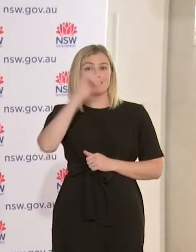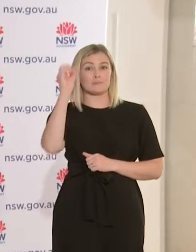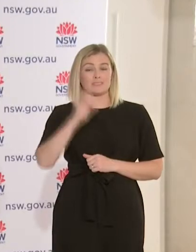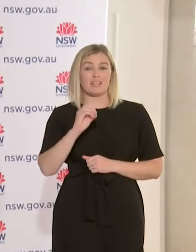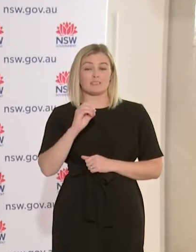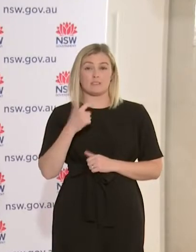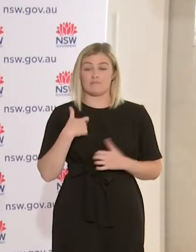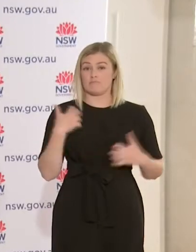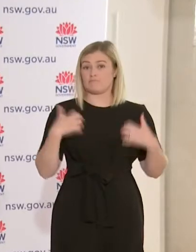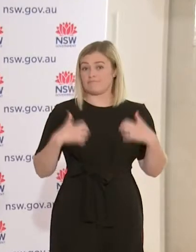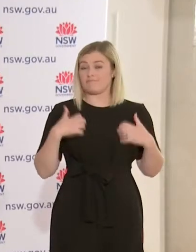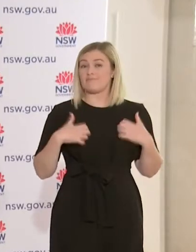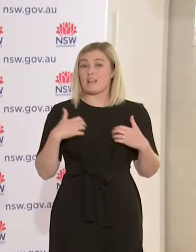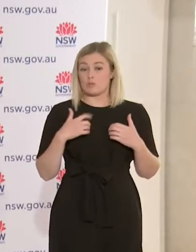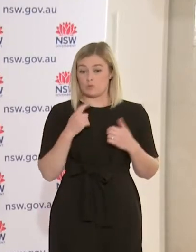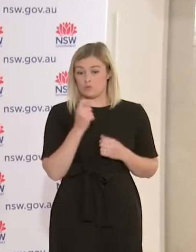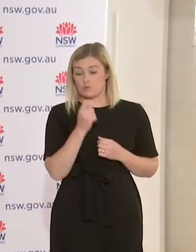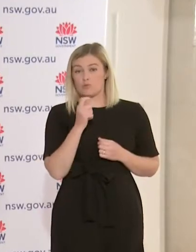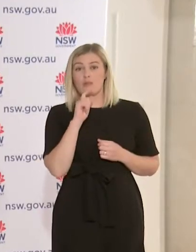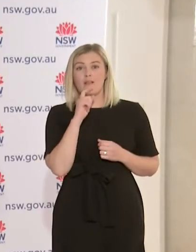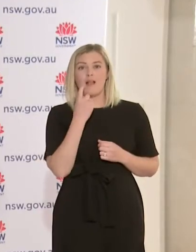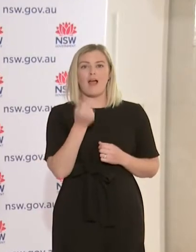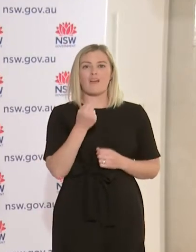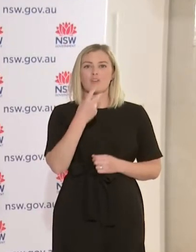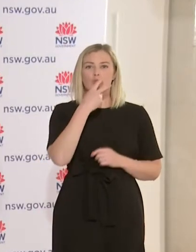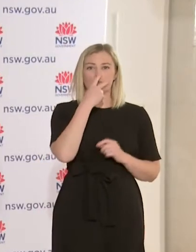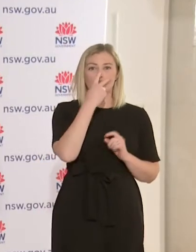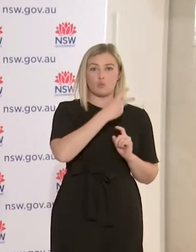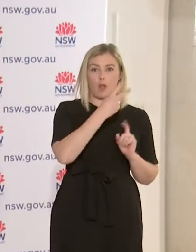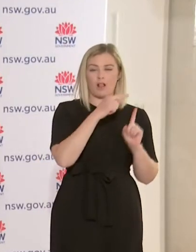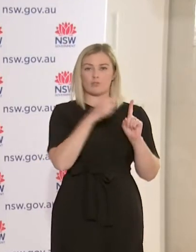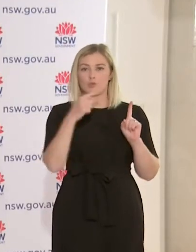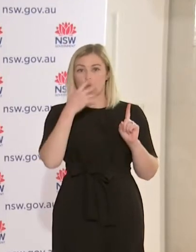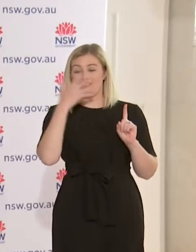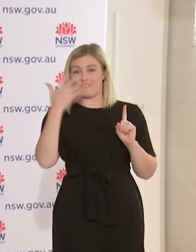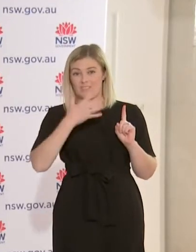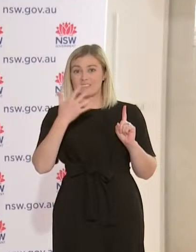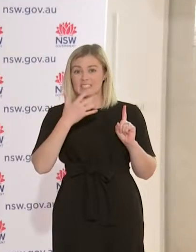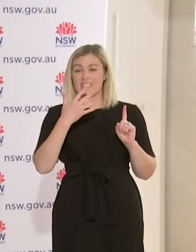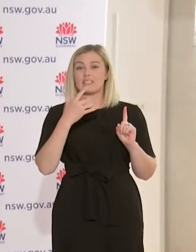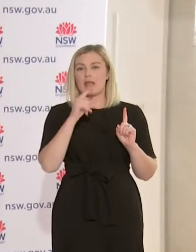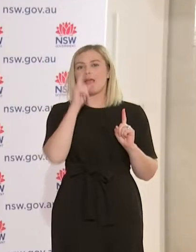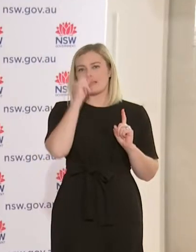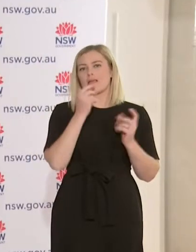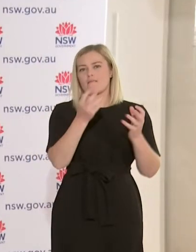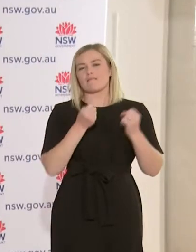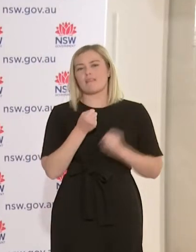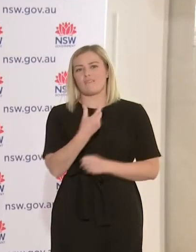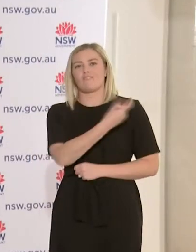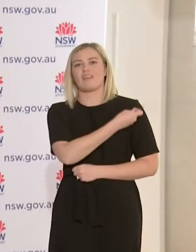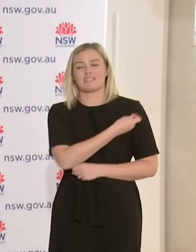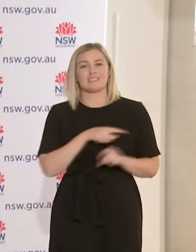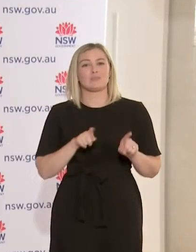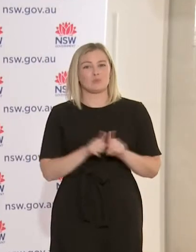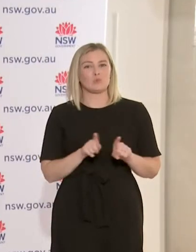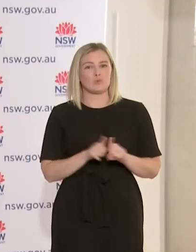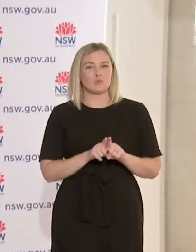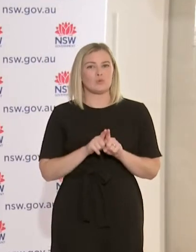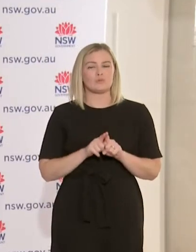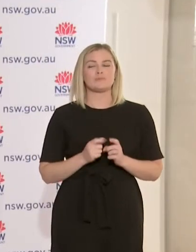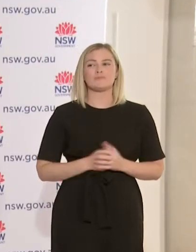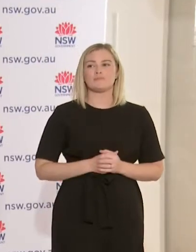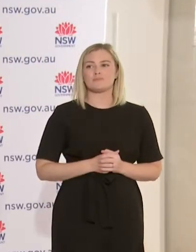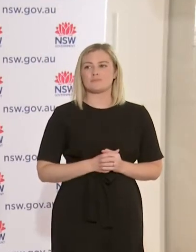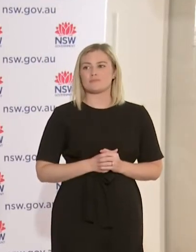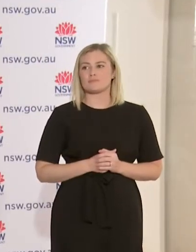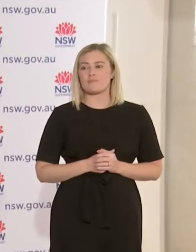to 15-year-old vaccination coming on, as announced by the Commonwealth on Monday. So that group will have access to vaccination. And I'm